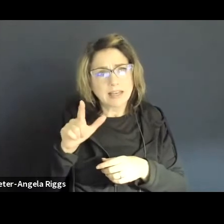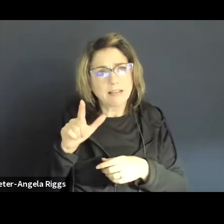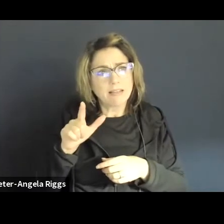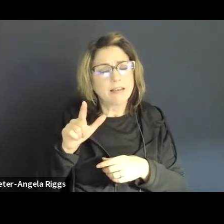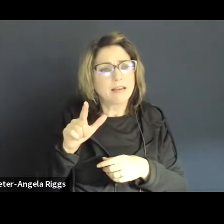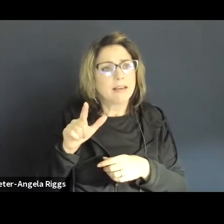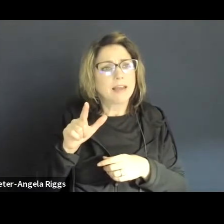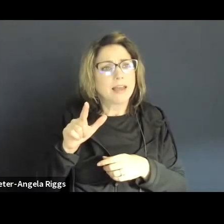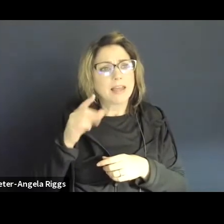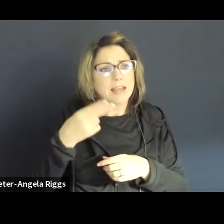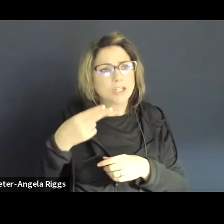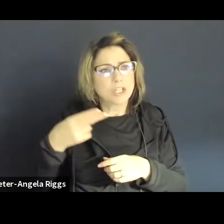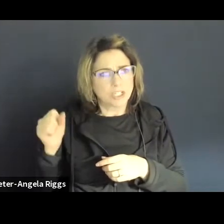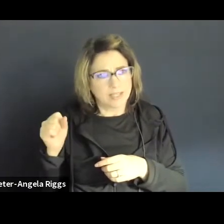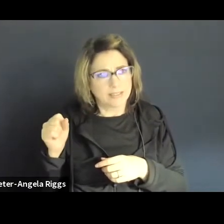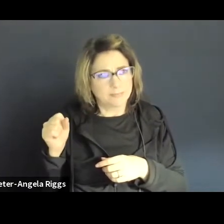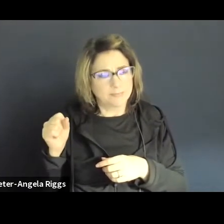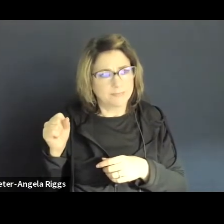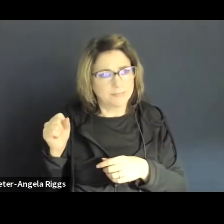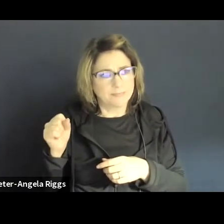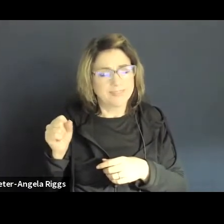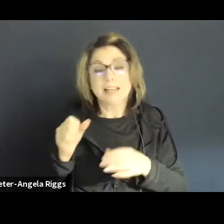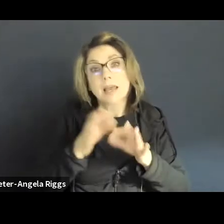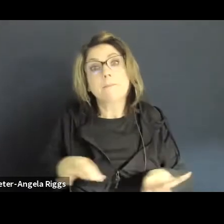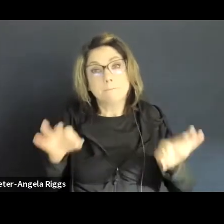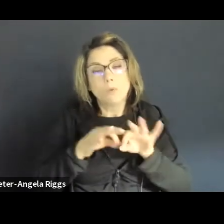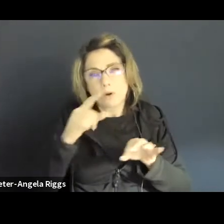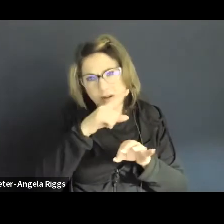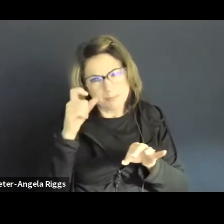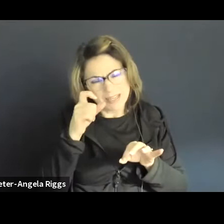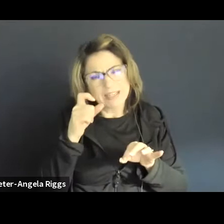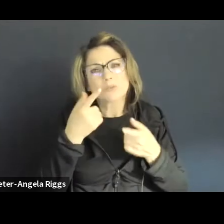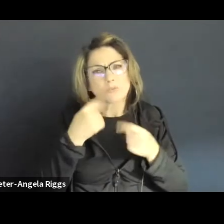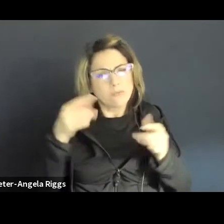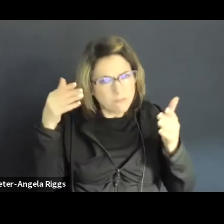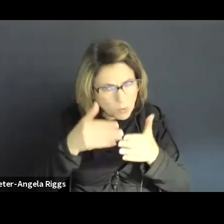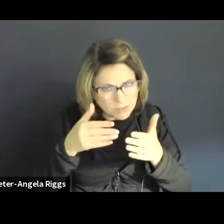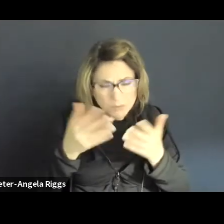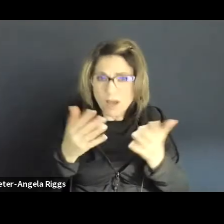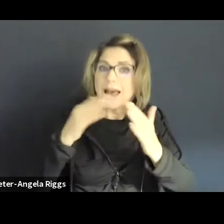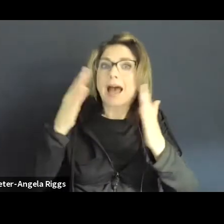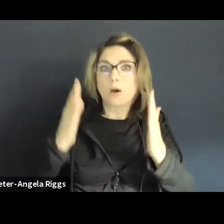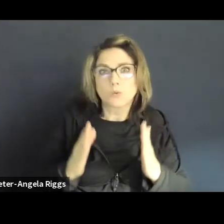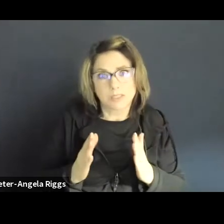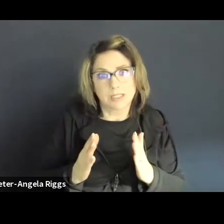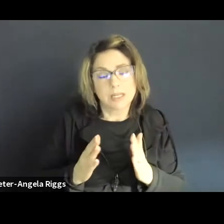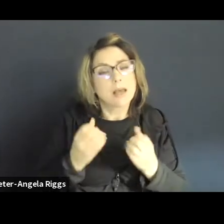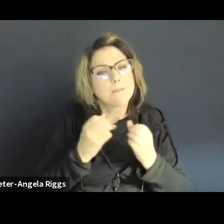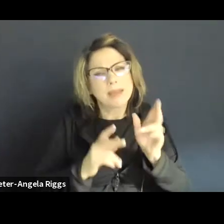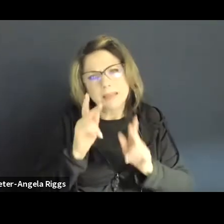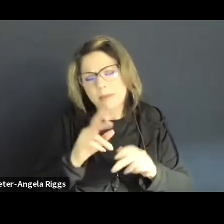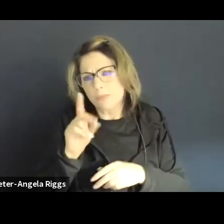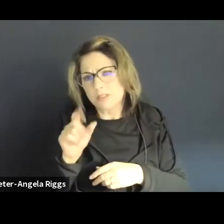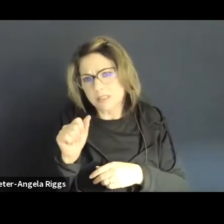HHS. And this one I think is important because we're really trying to focus on housing. For many people with disability of